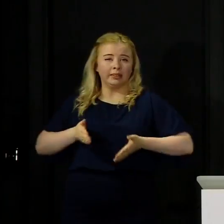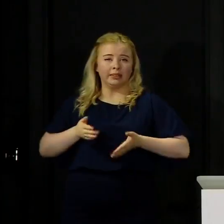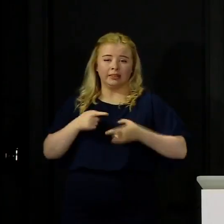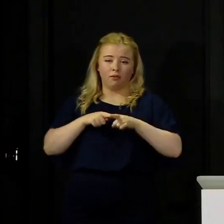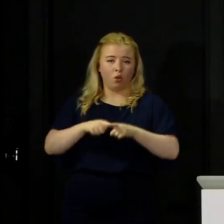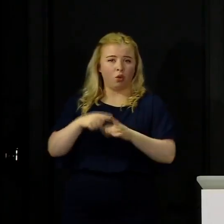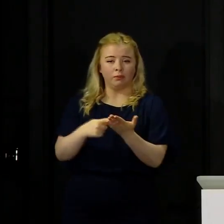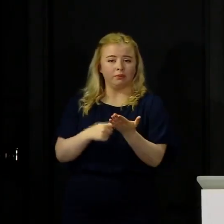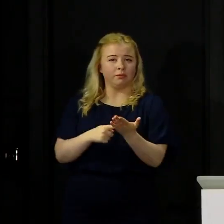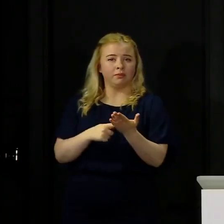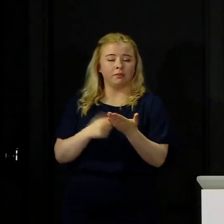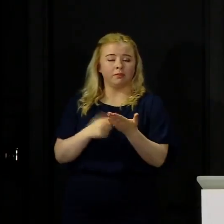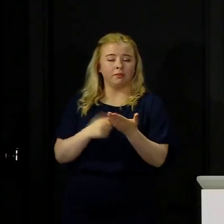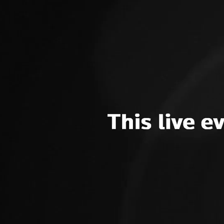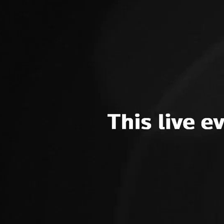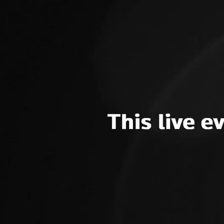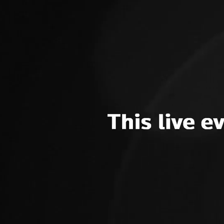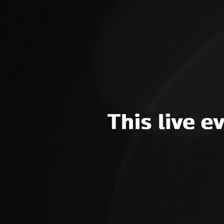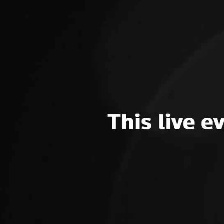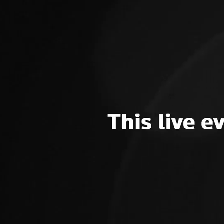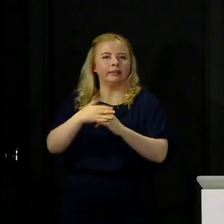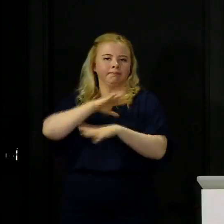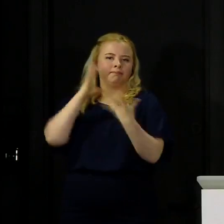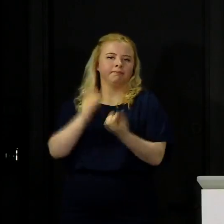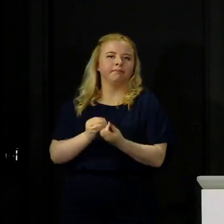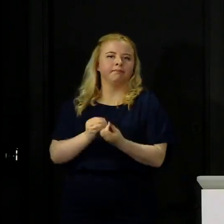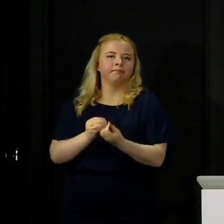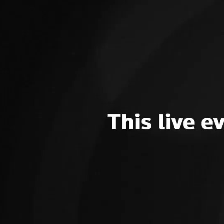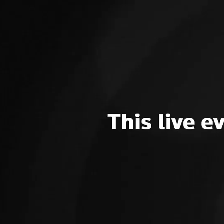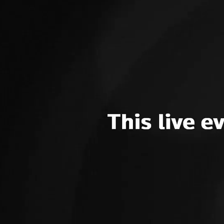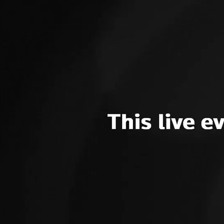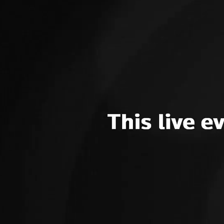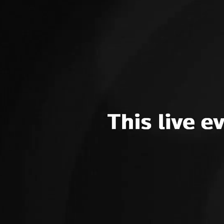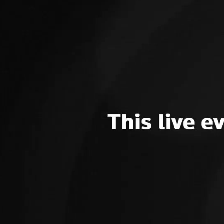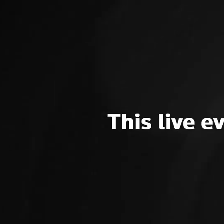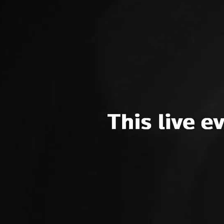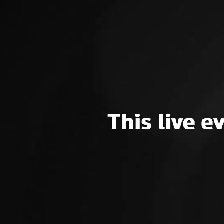current public health guidance. So let me on what